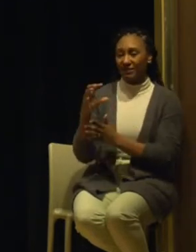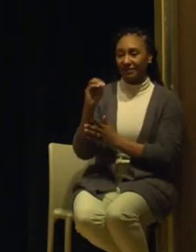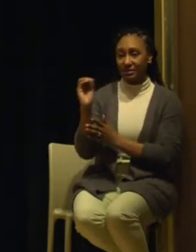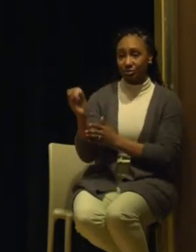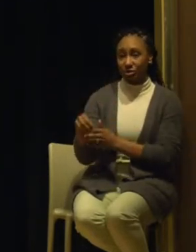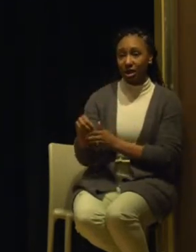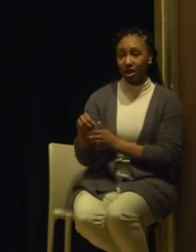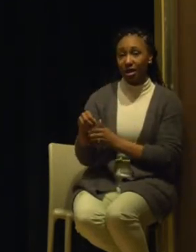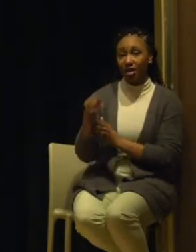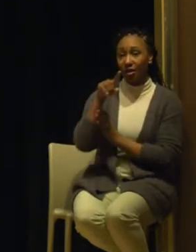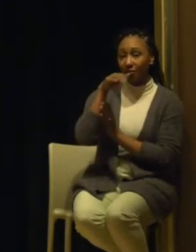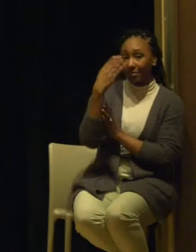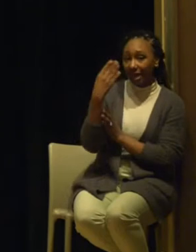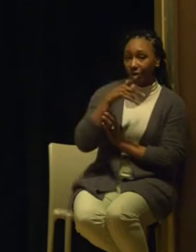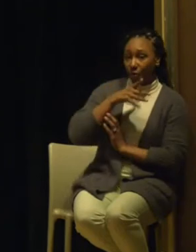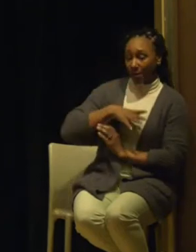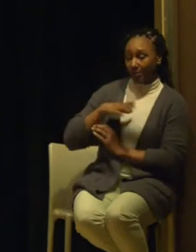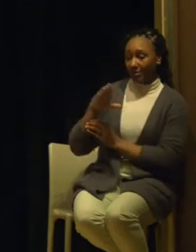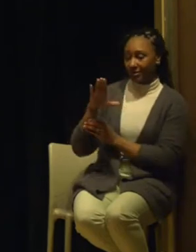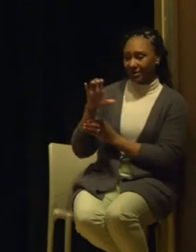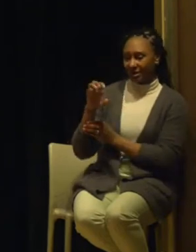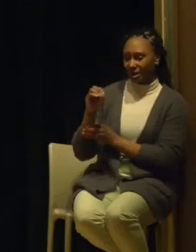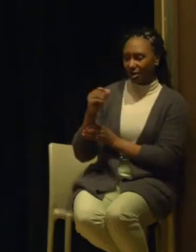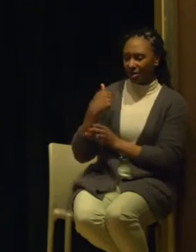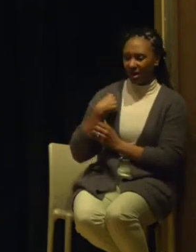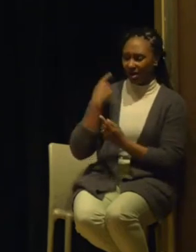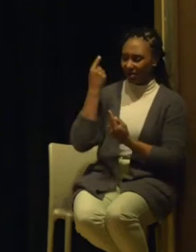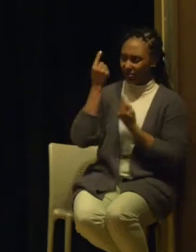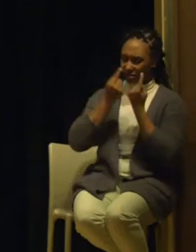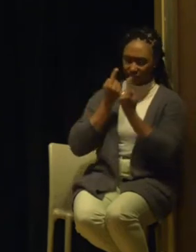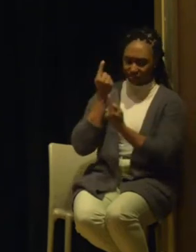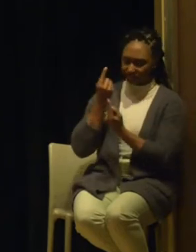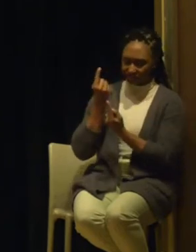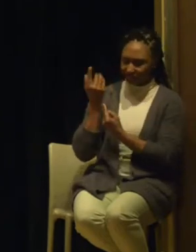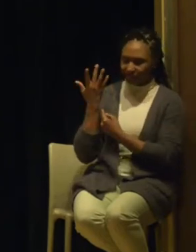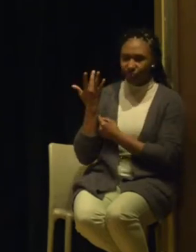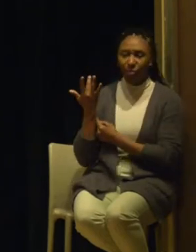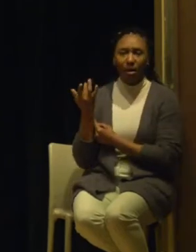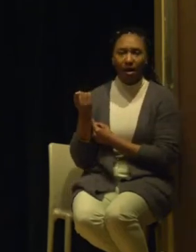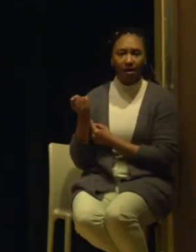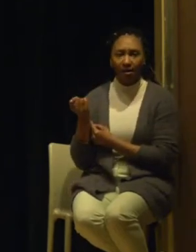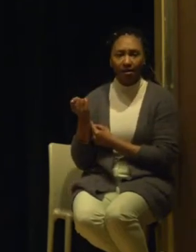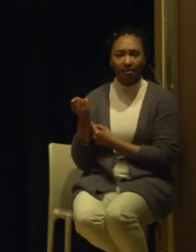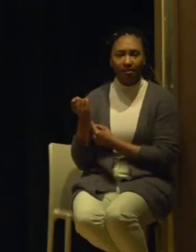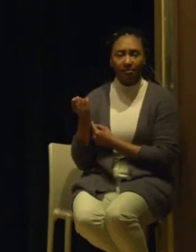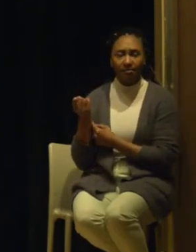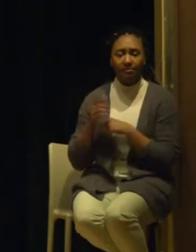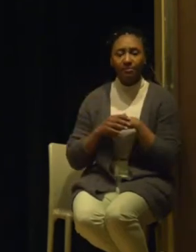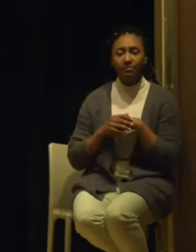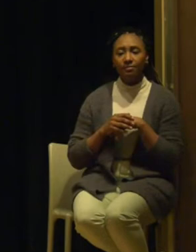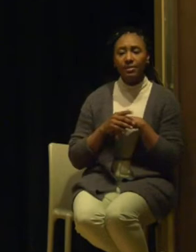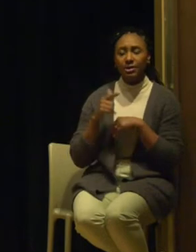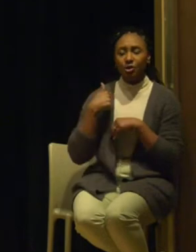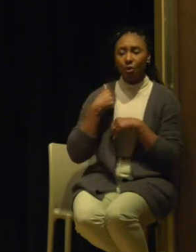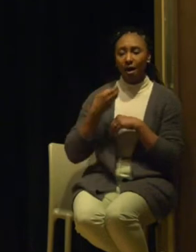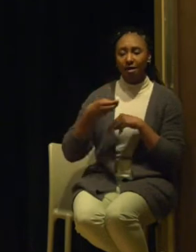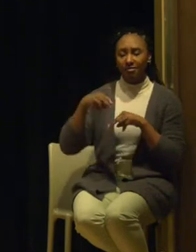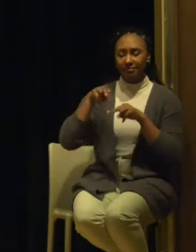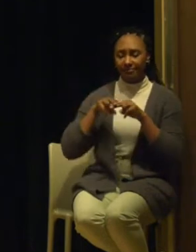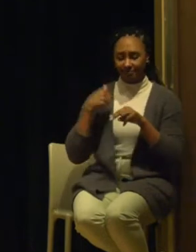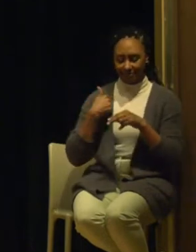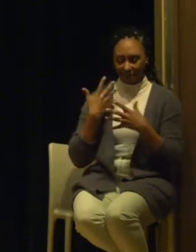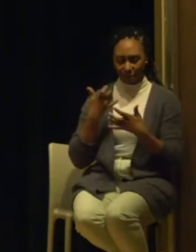Right. And I wondered why that was. And so I said, I want to write a